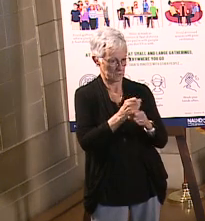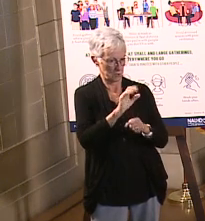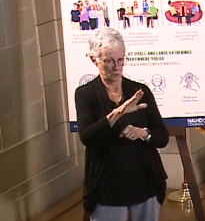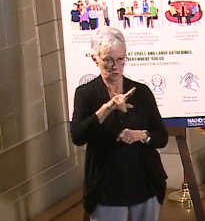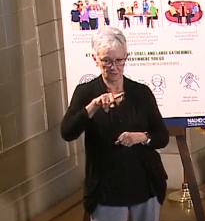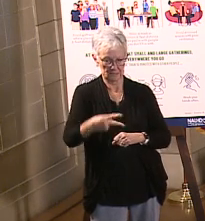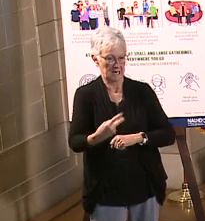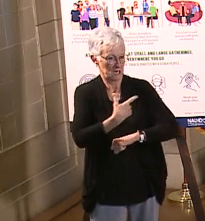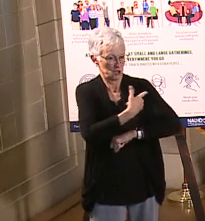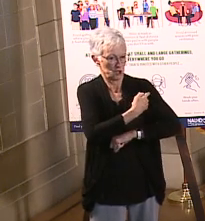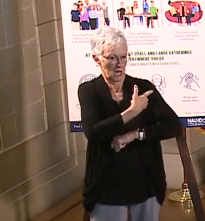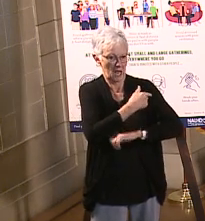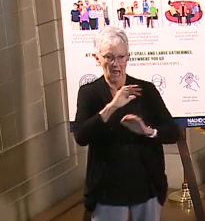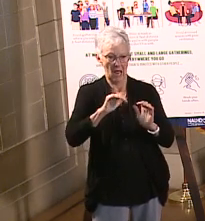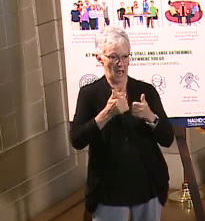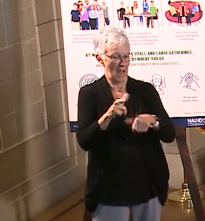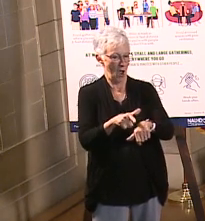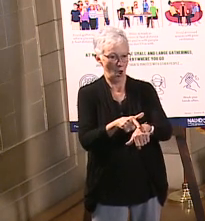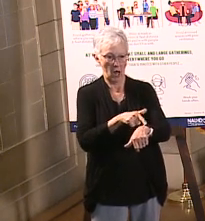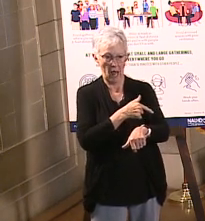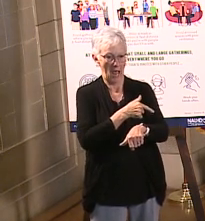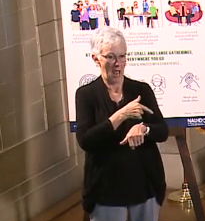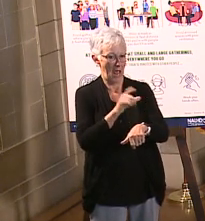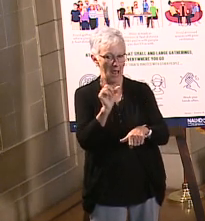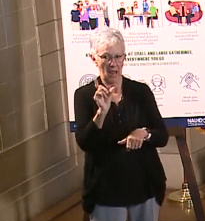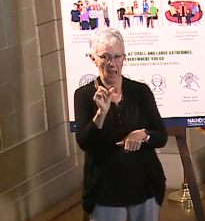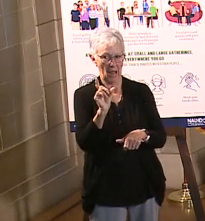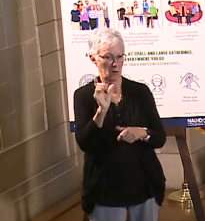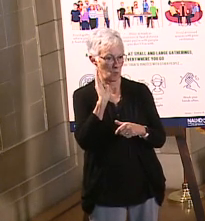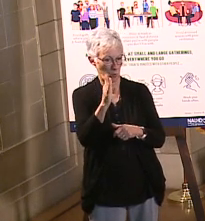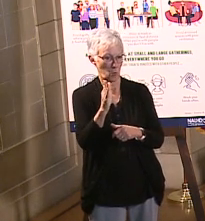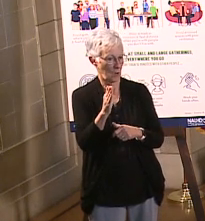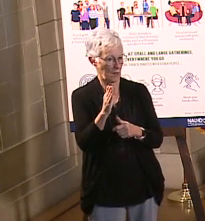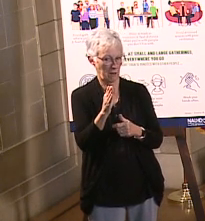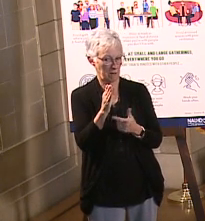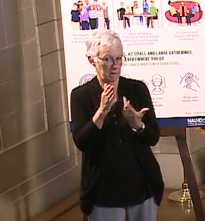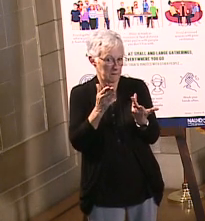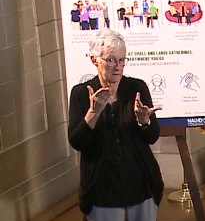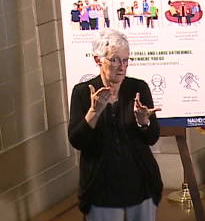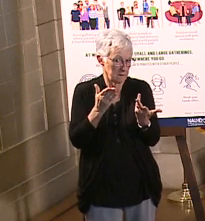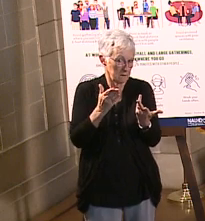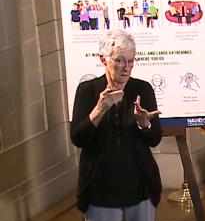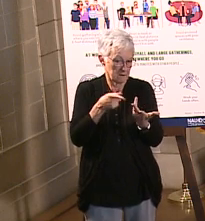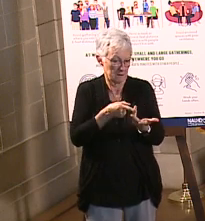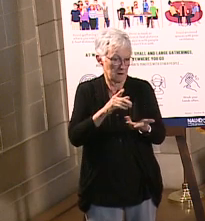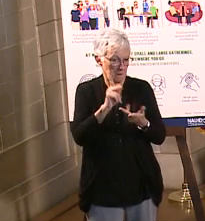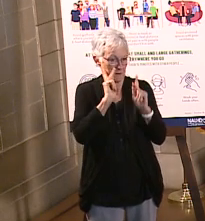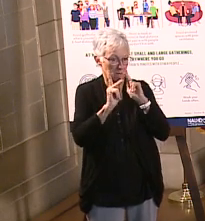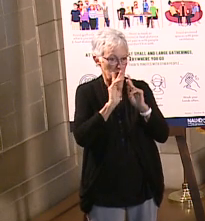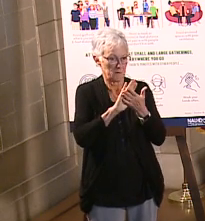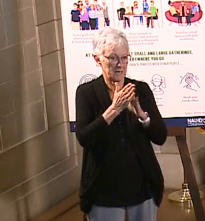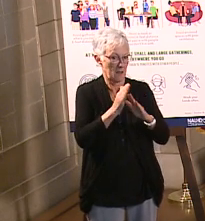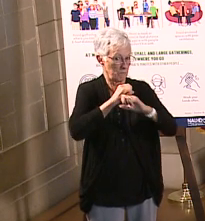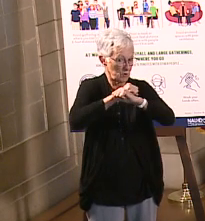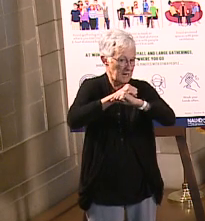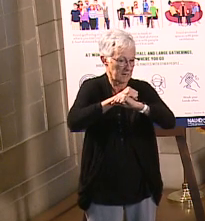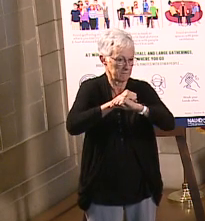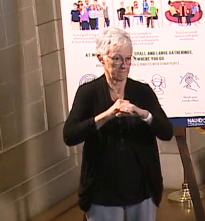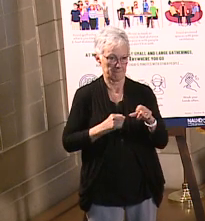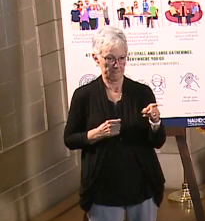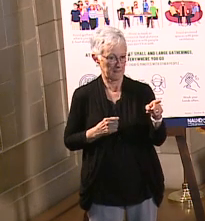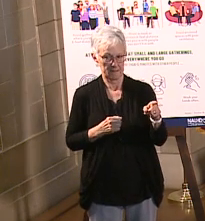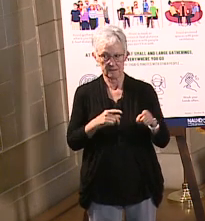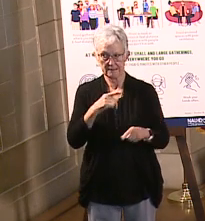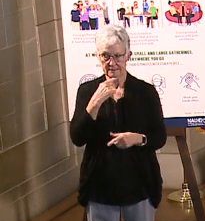to take effect? I think that's why we have to wait for the FDA data. They're analyzing all that data right now, and that's what the